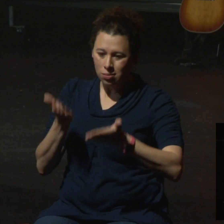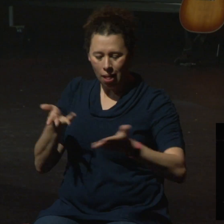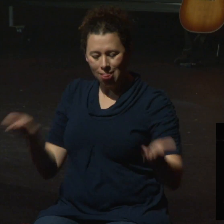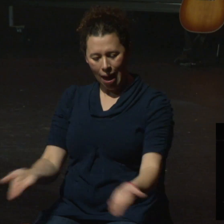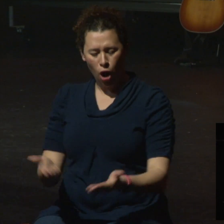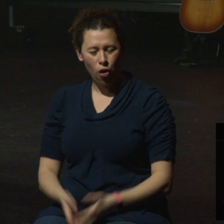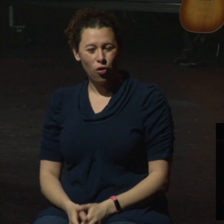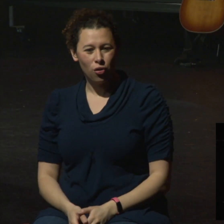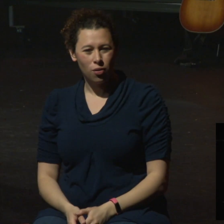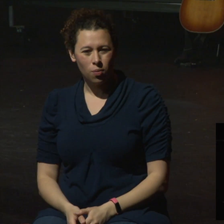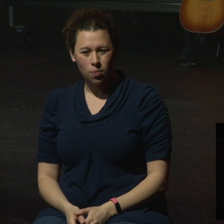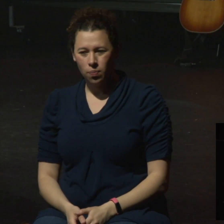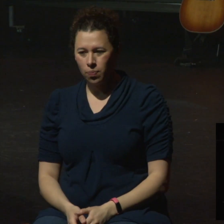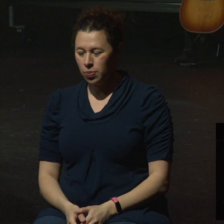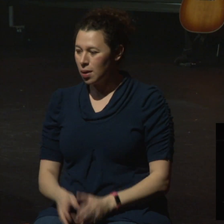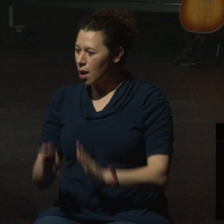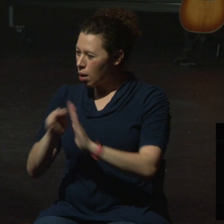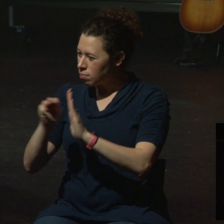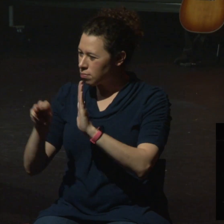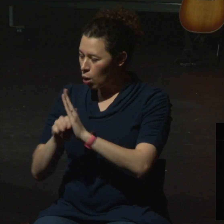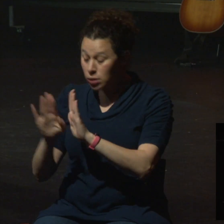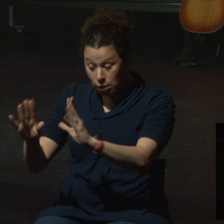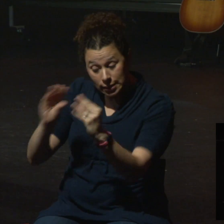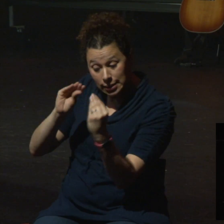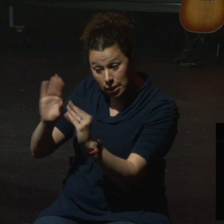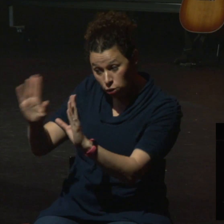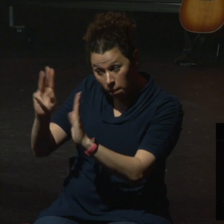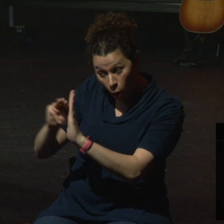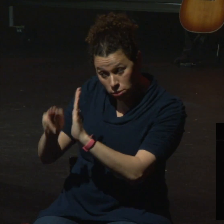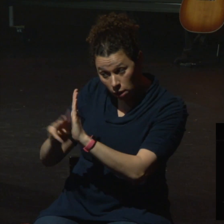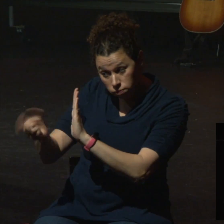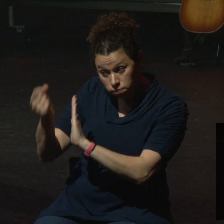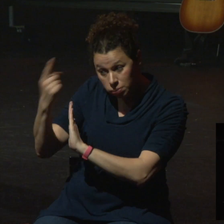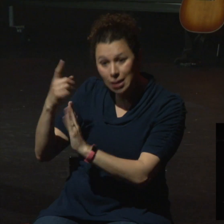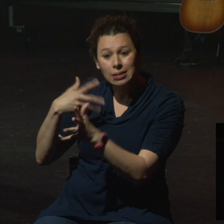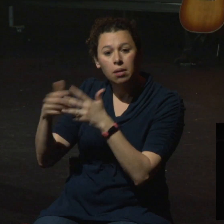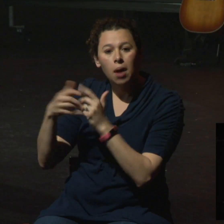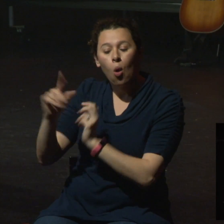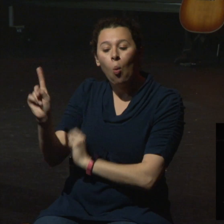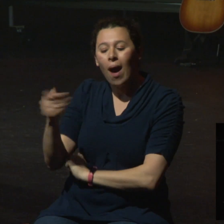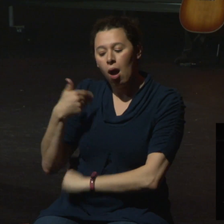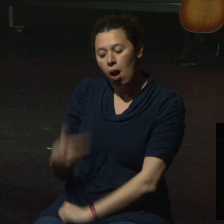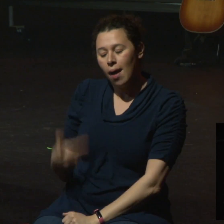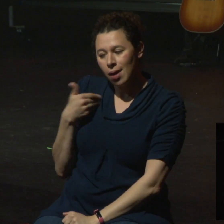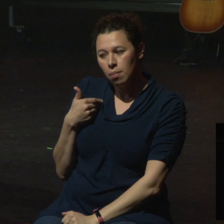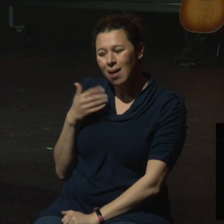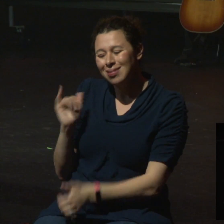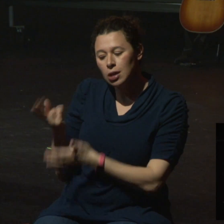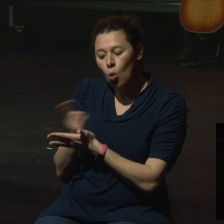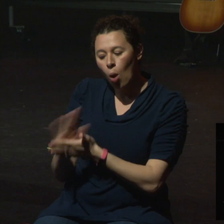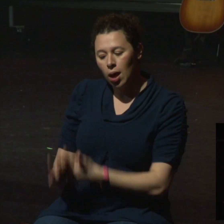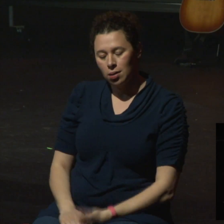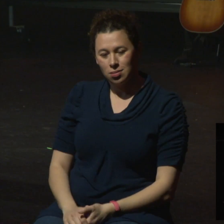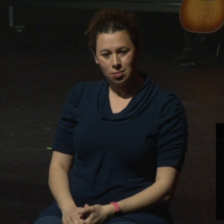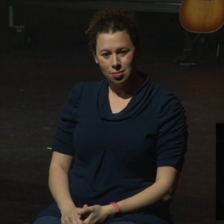He's getting Moses to understand that, man, wherever I show up, it's holy.